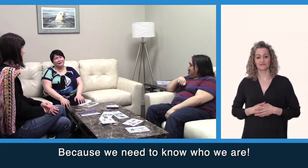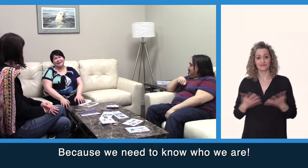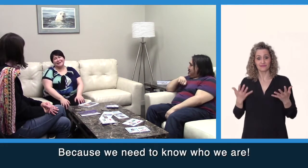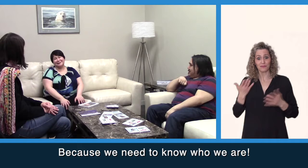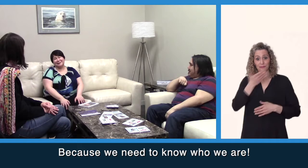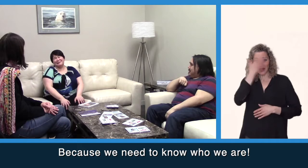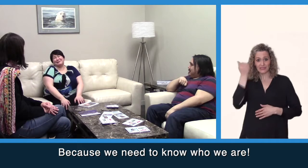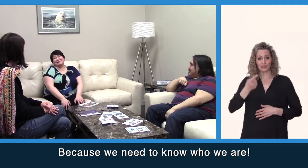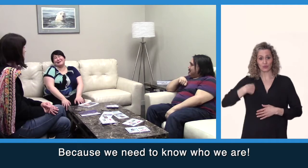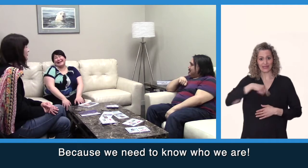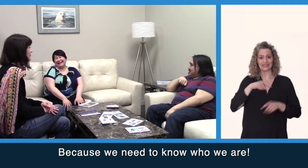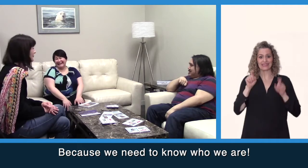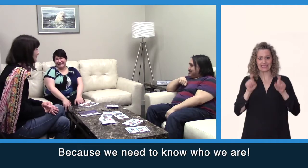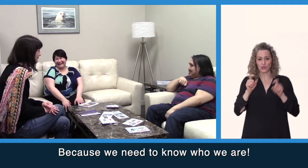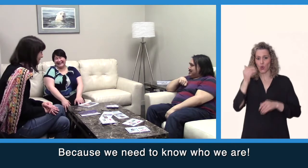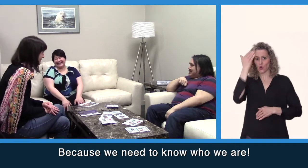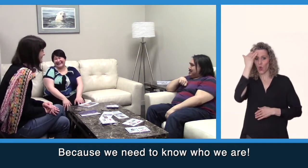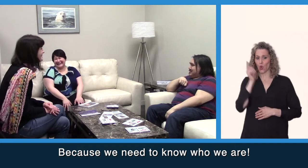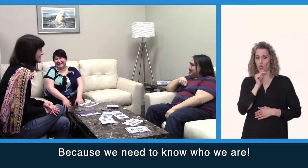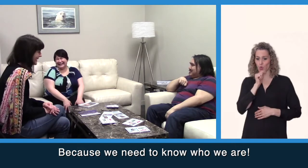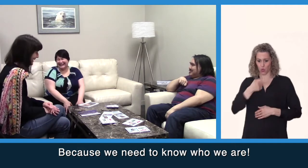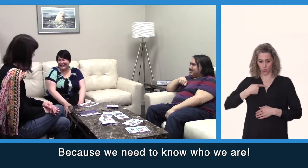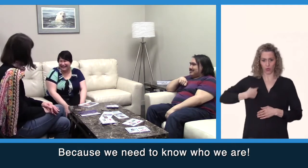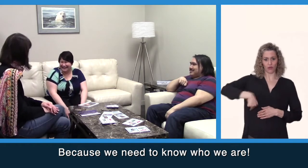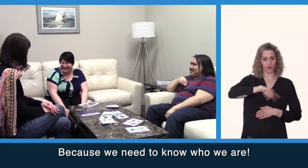identity? Because we need to know who we are.